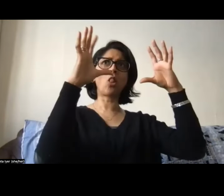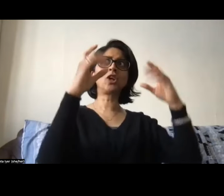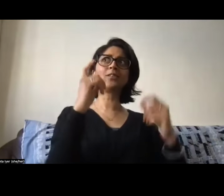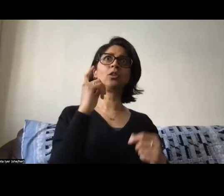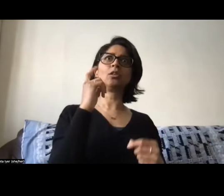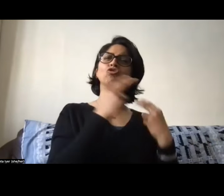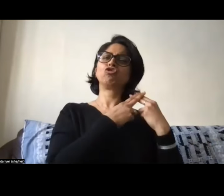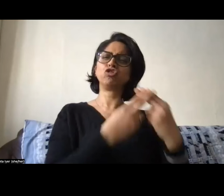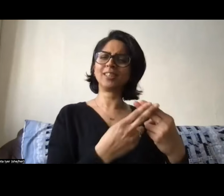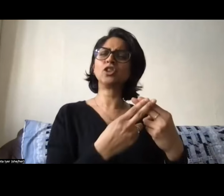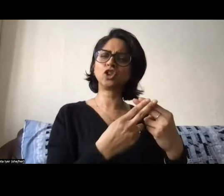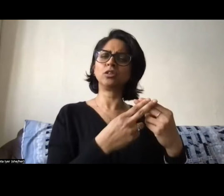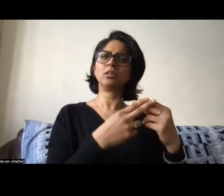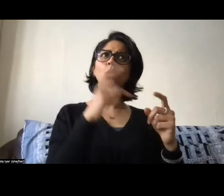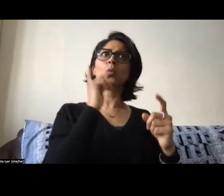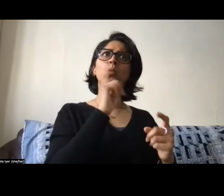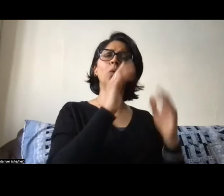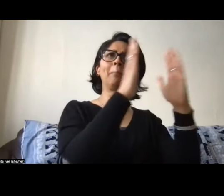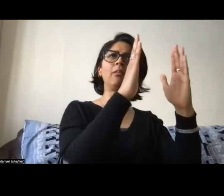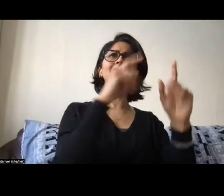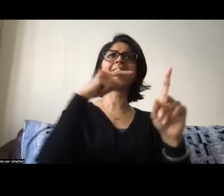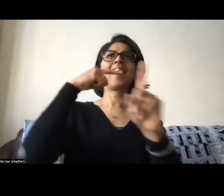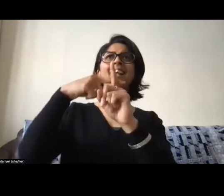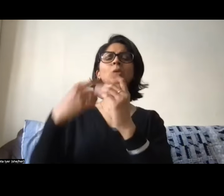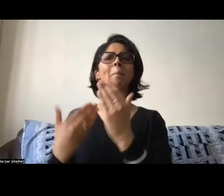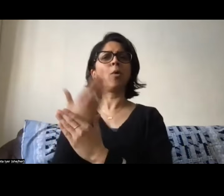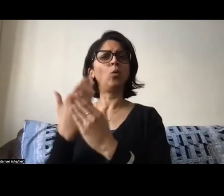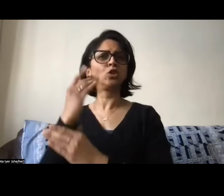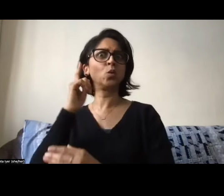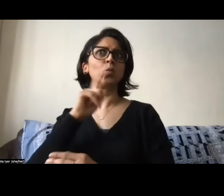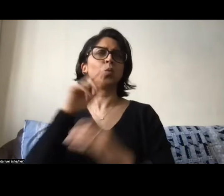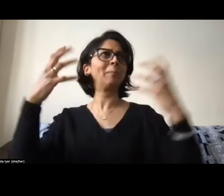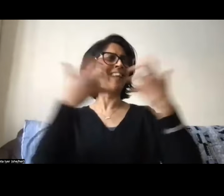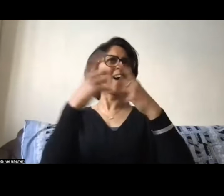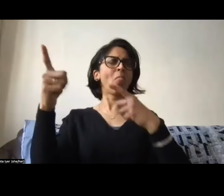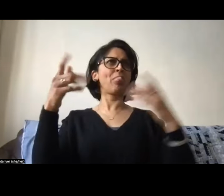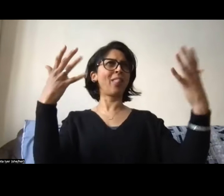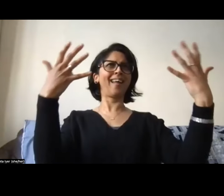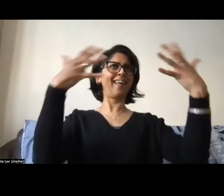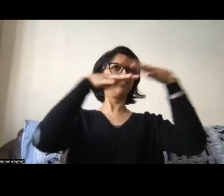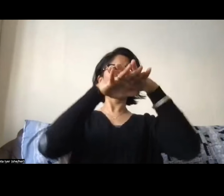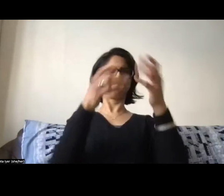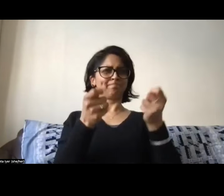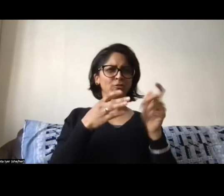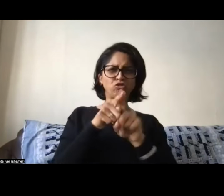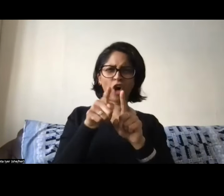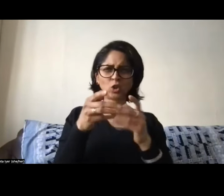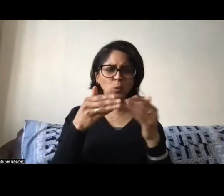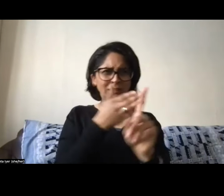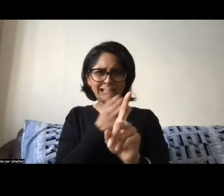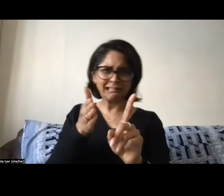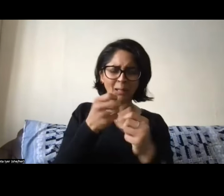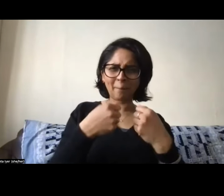to look at the experience of that journey, look at the traditional points of view. So we've got traditional views